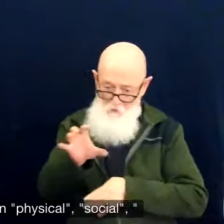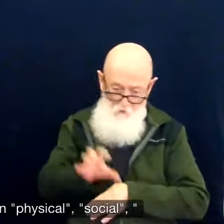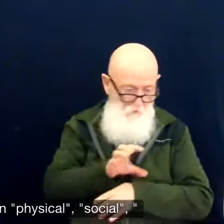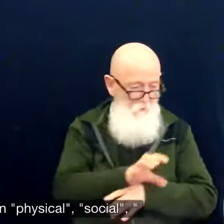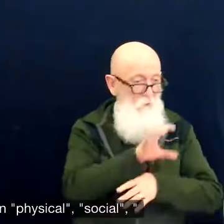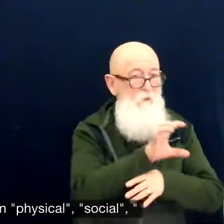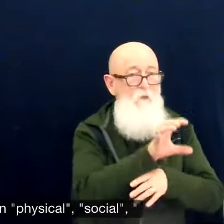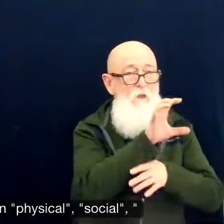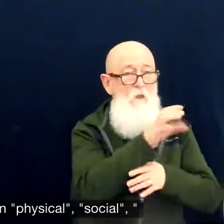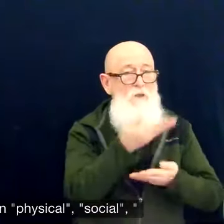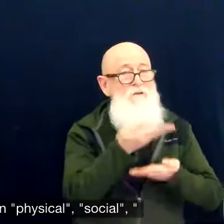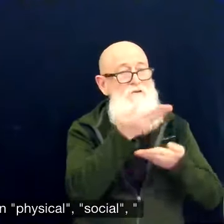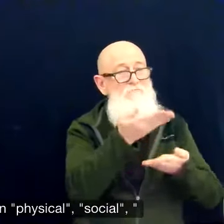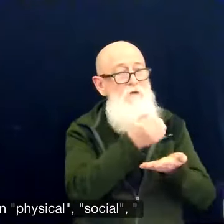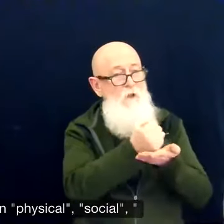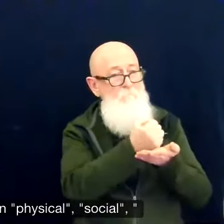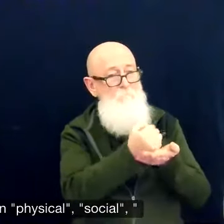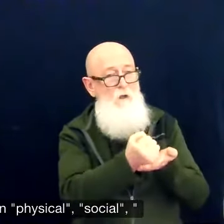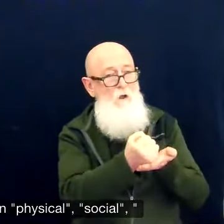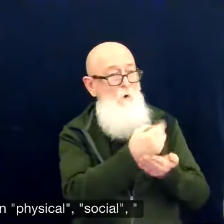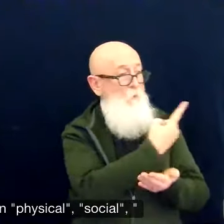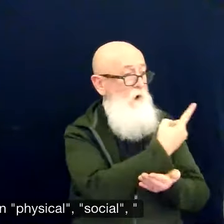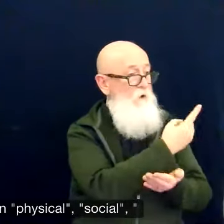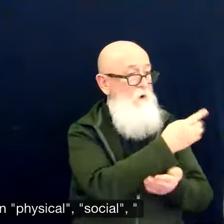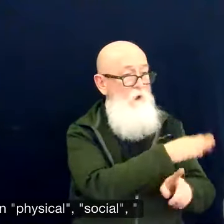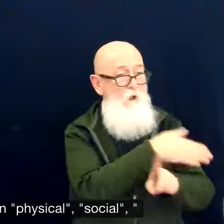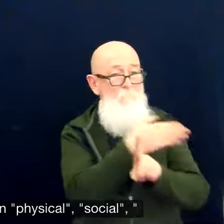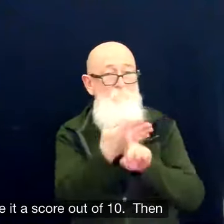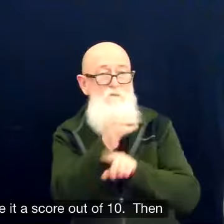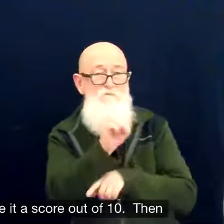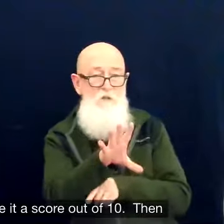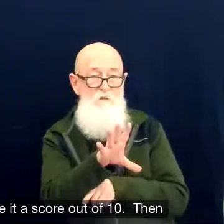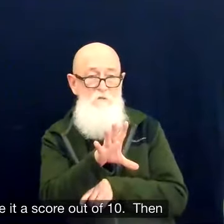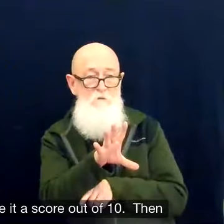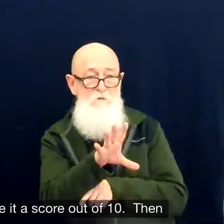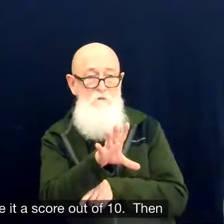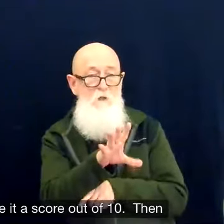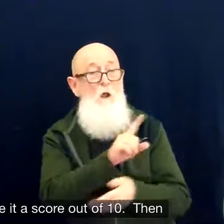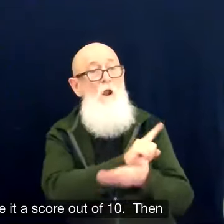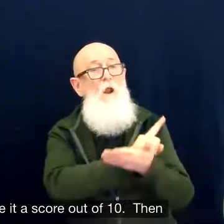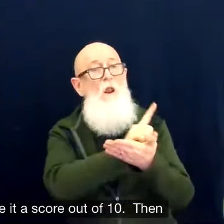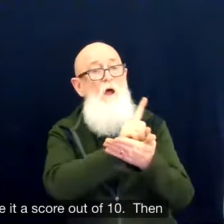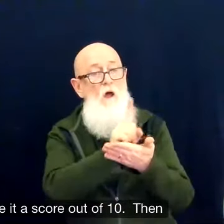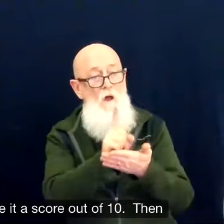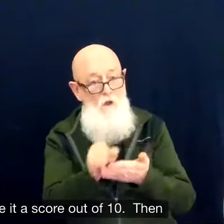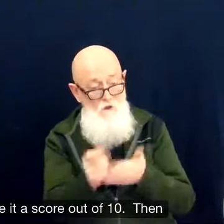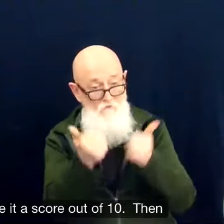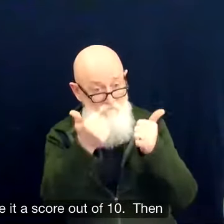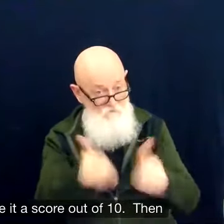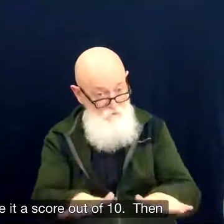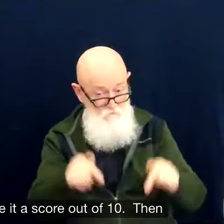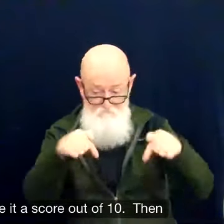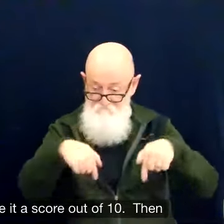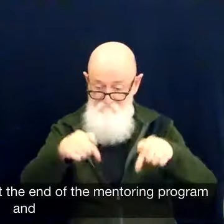of 10. And then it's useful to come back at the end of the mentoring program and look at if that's